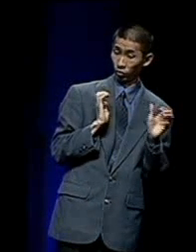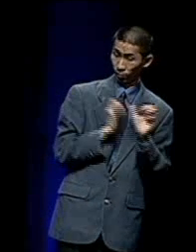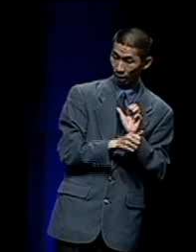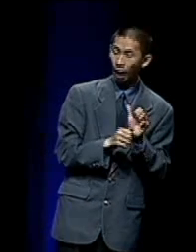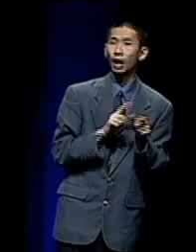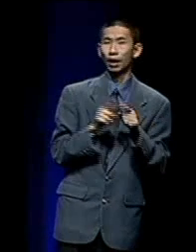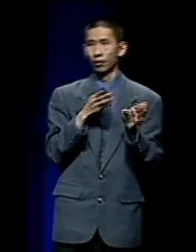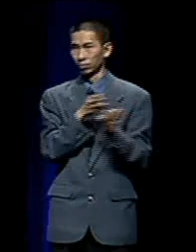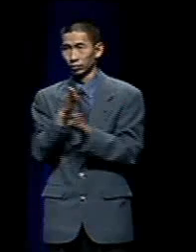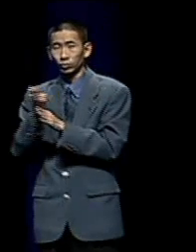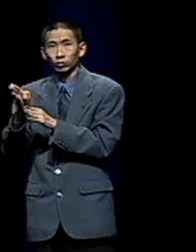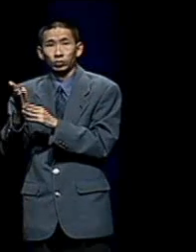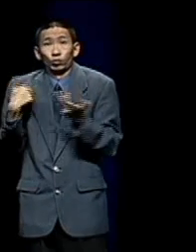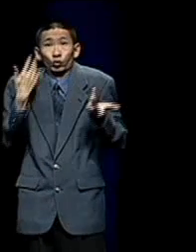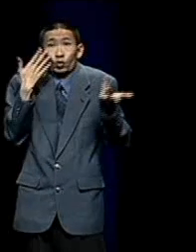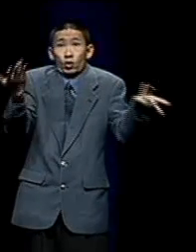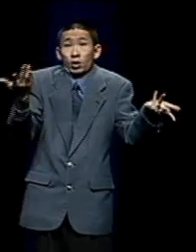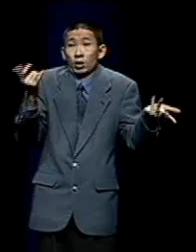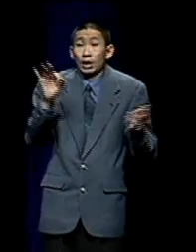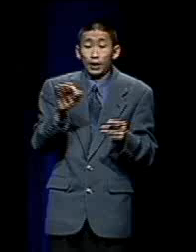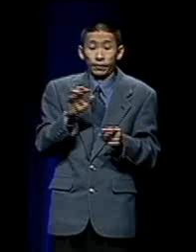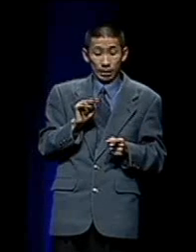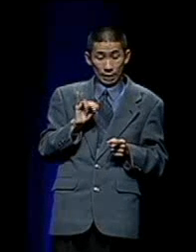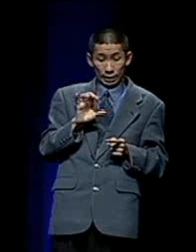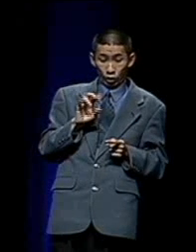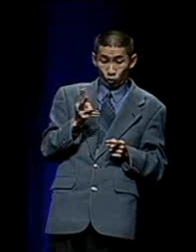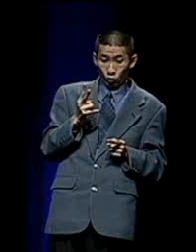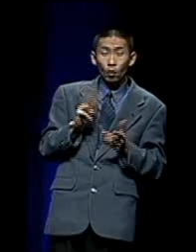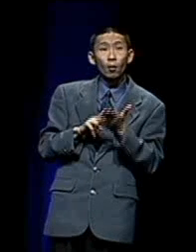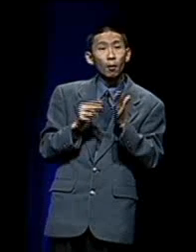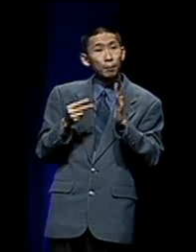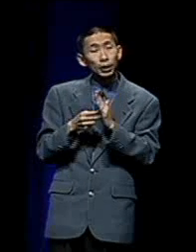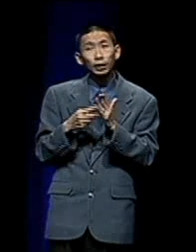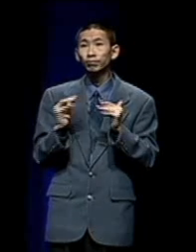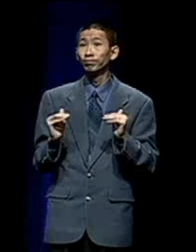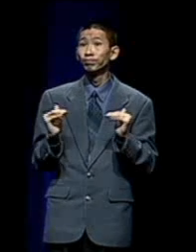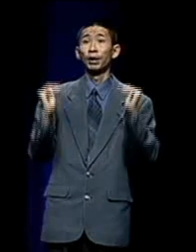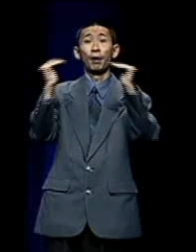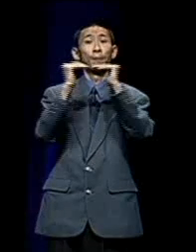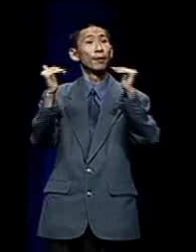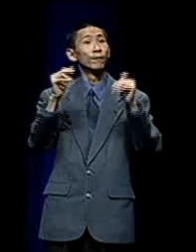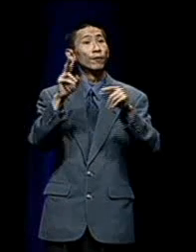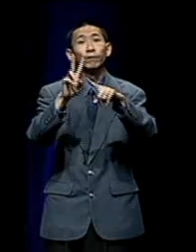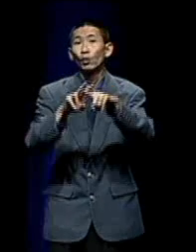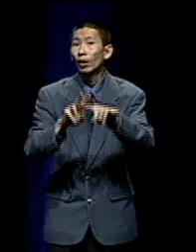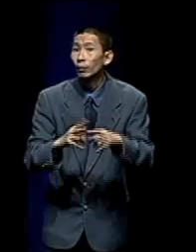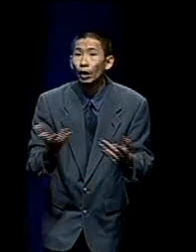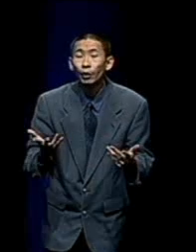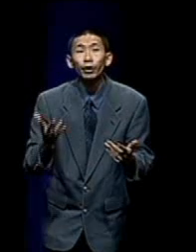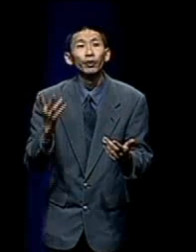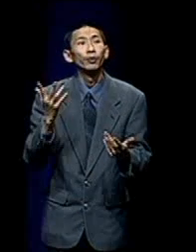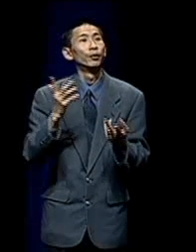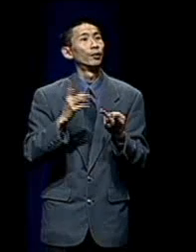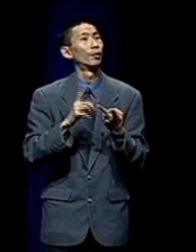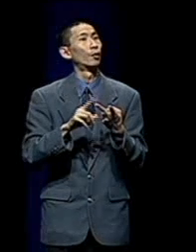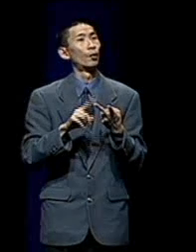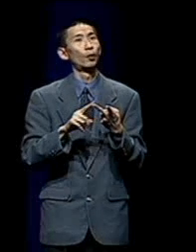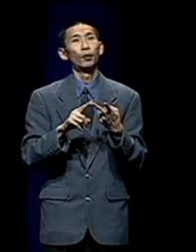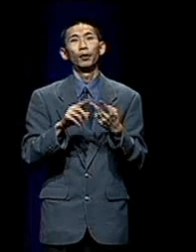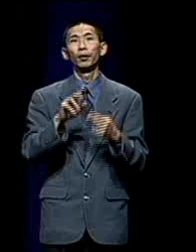if level 2 means a higher level of vocabulary, if level 2 means a certain increased